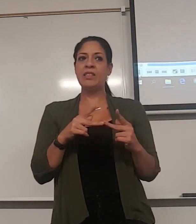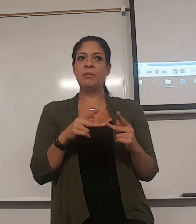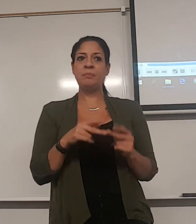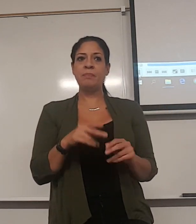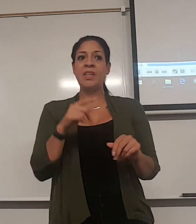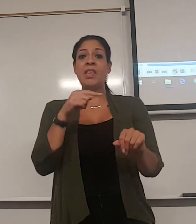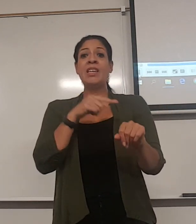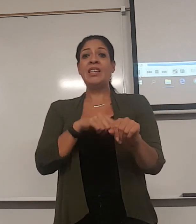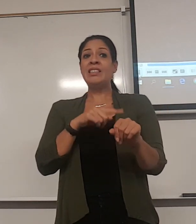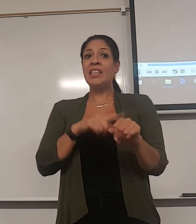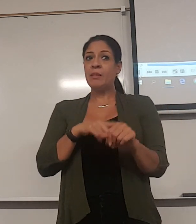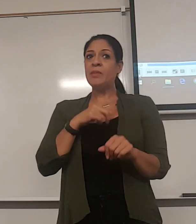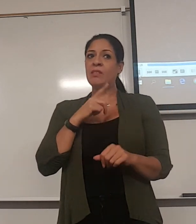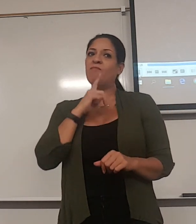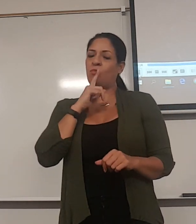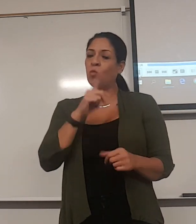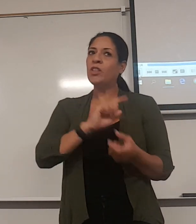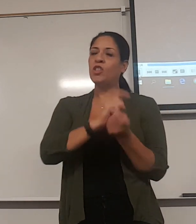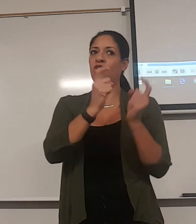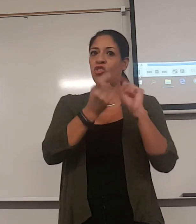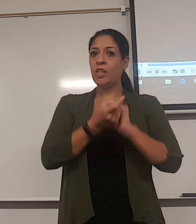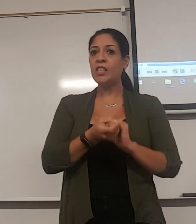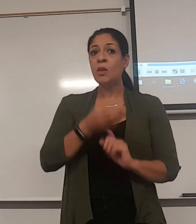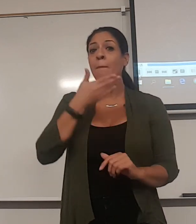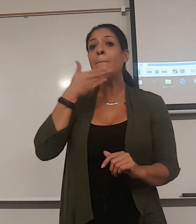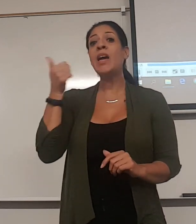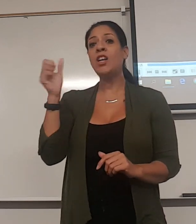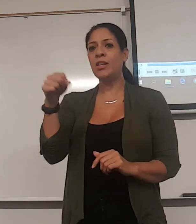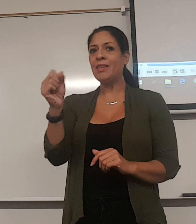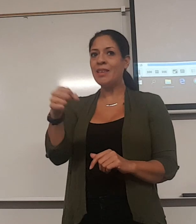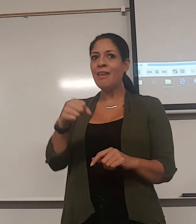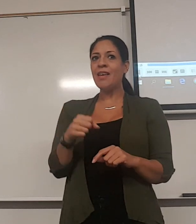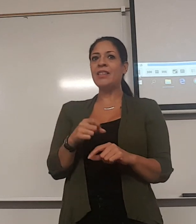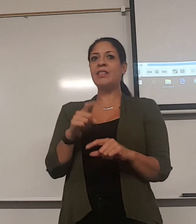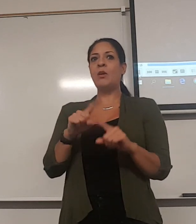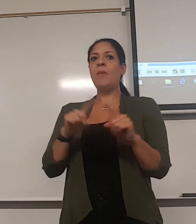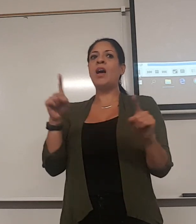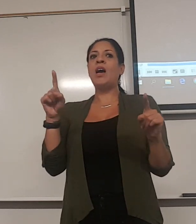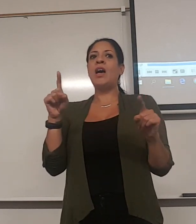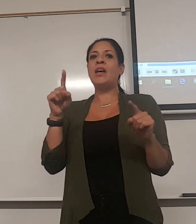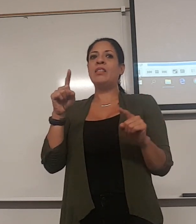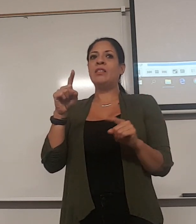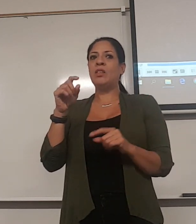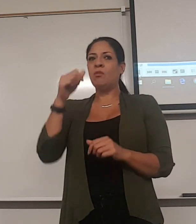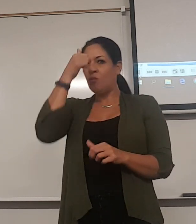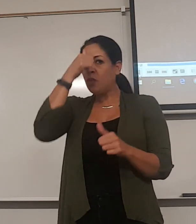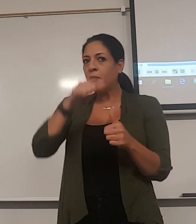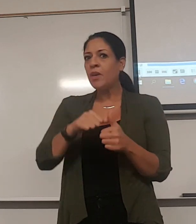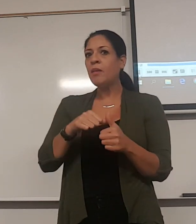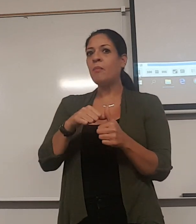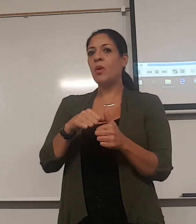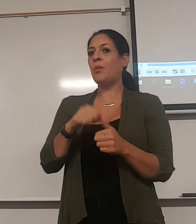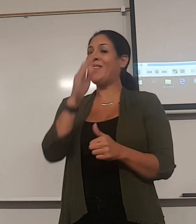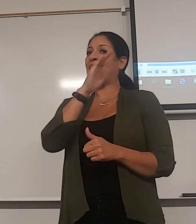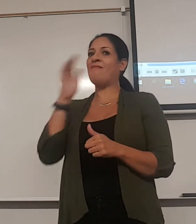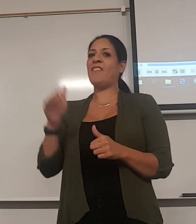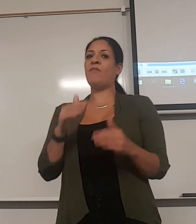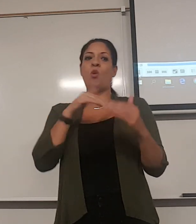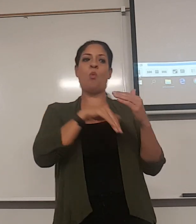certainly changed. It has gotten better in many ways. Yet bear in mind that we never had to walk through a metal detector or put our book